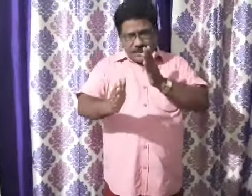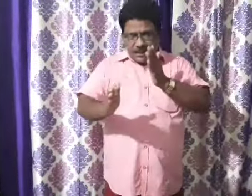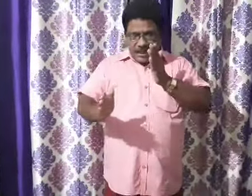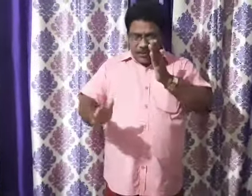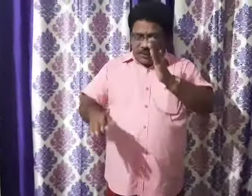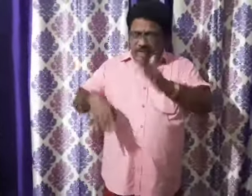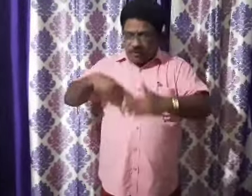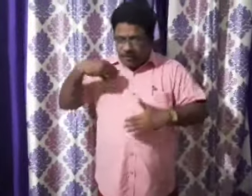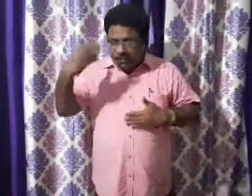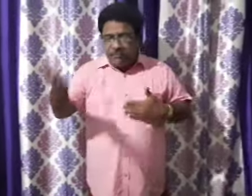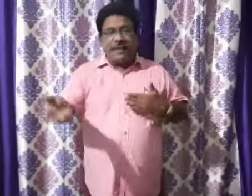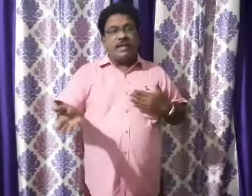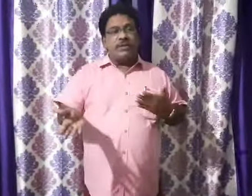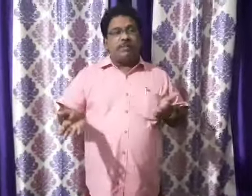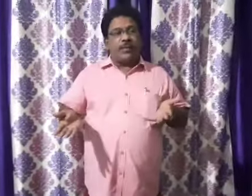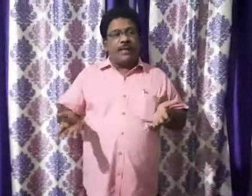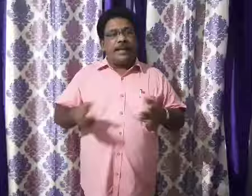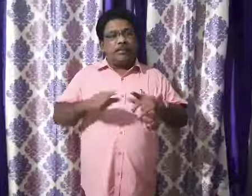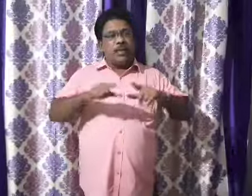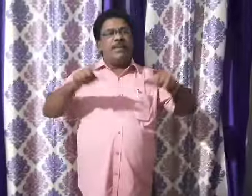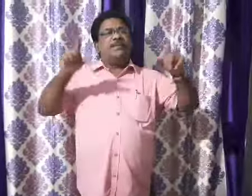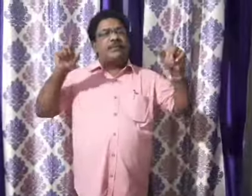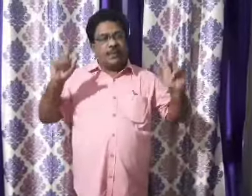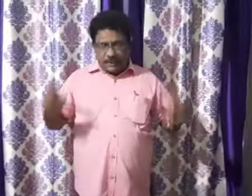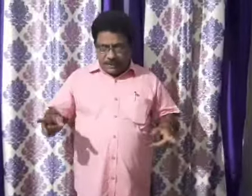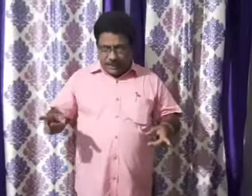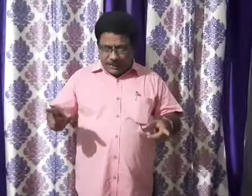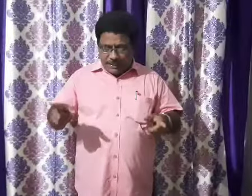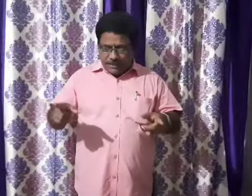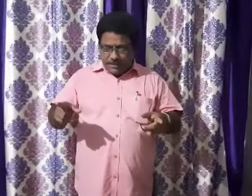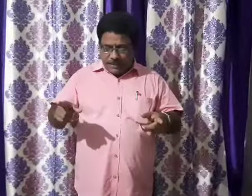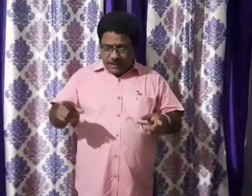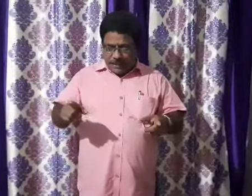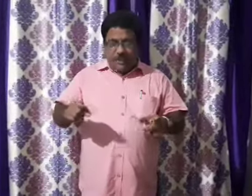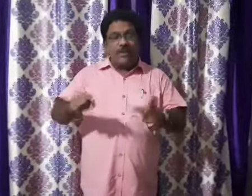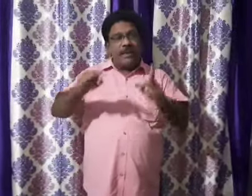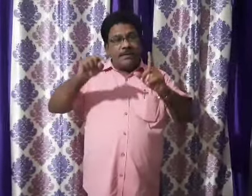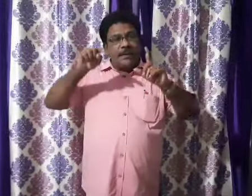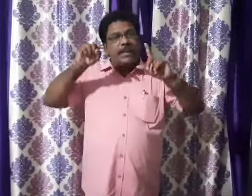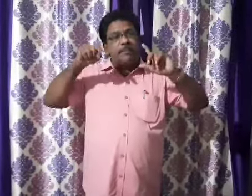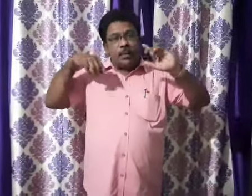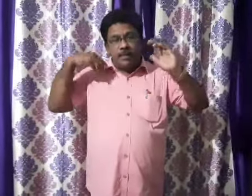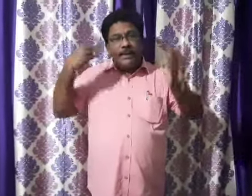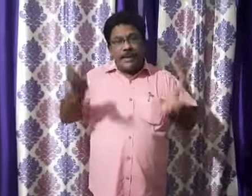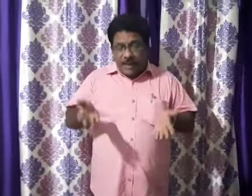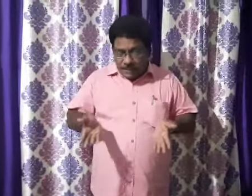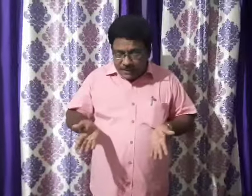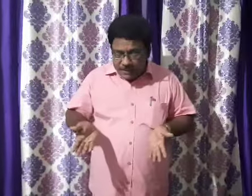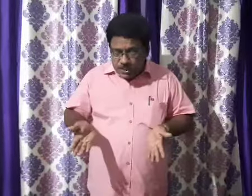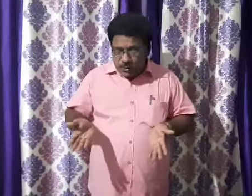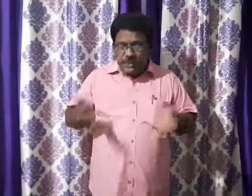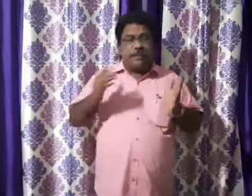provision. If the government fails to provide employment for 100 days, it will give employment allowances to the